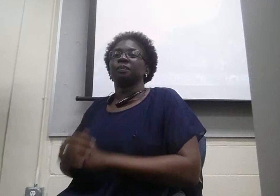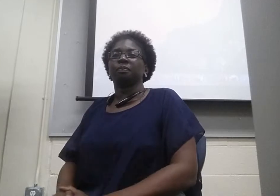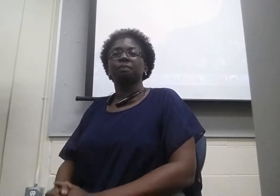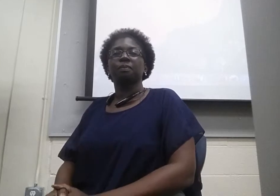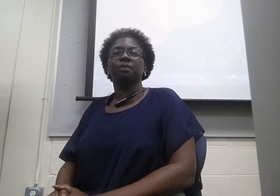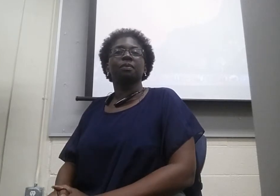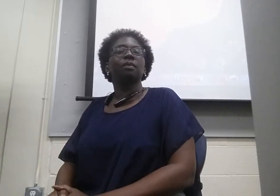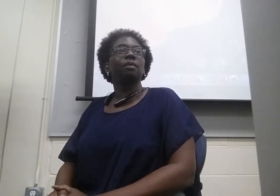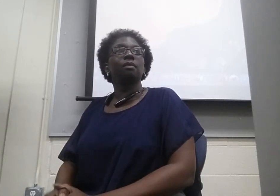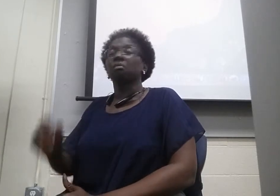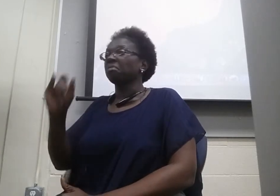around.